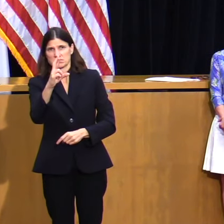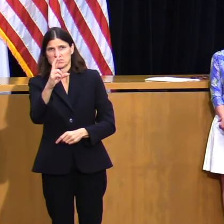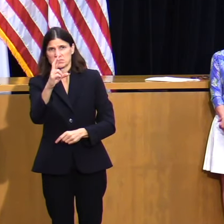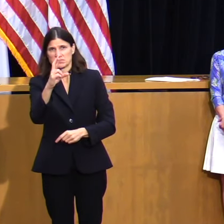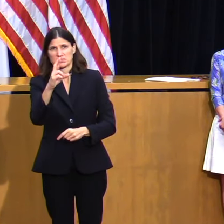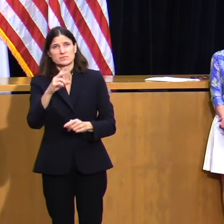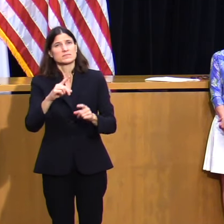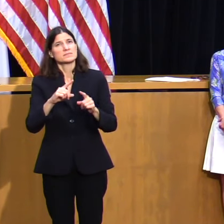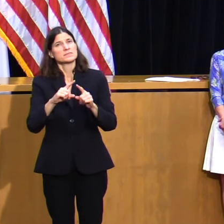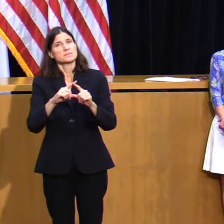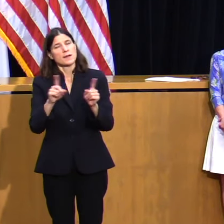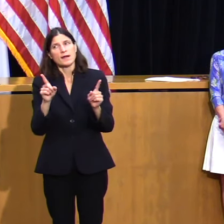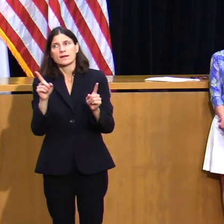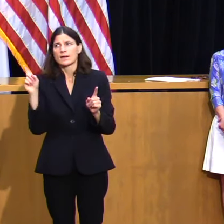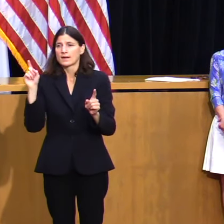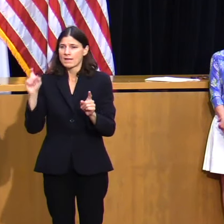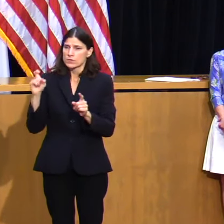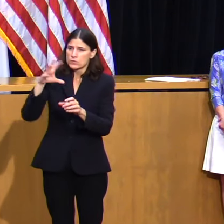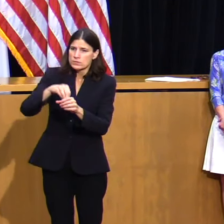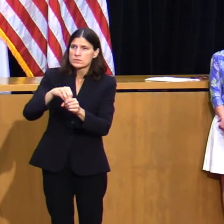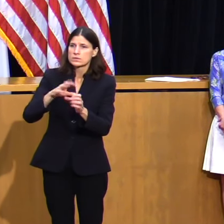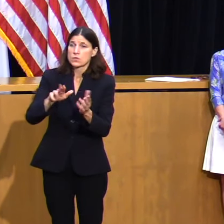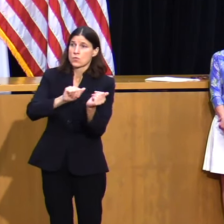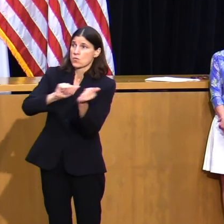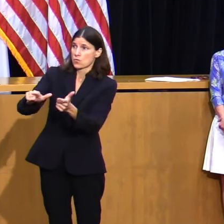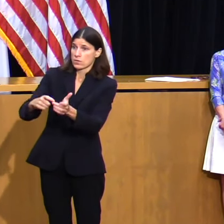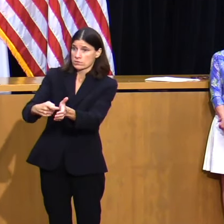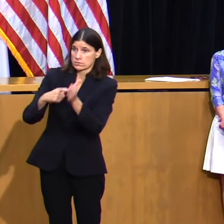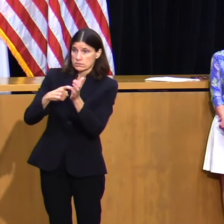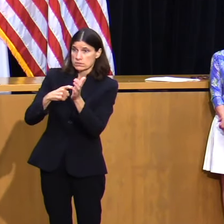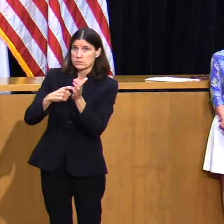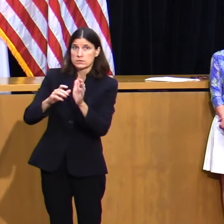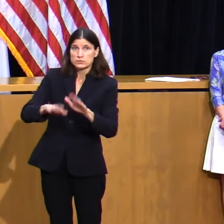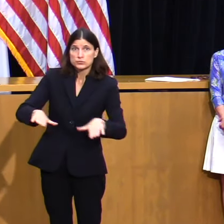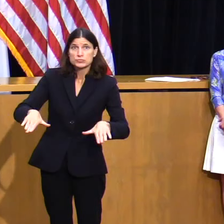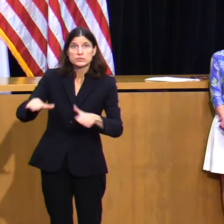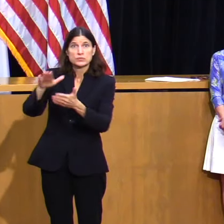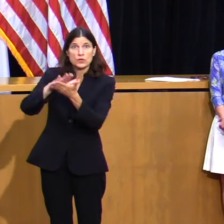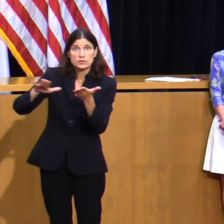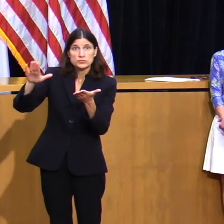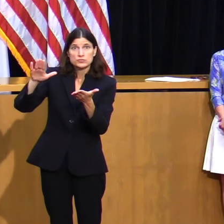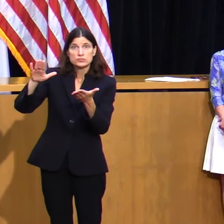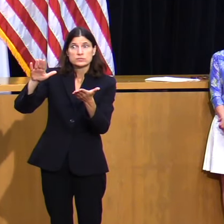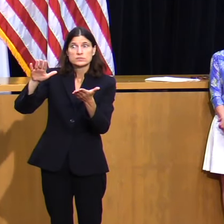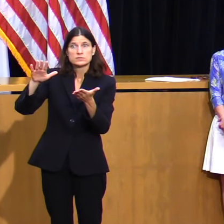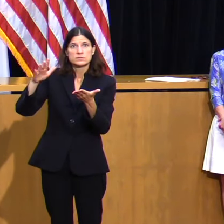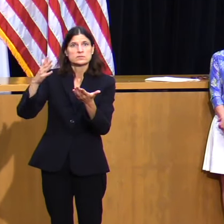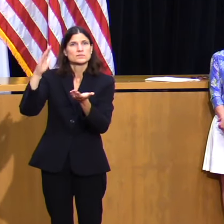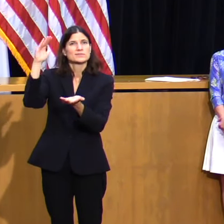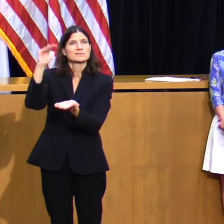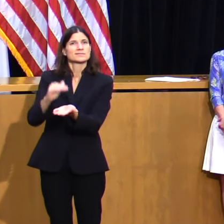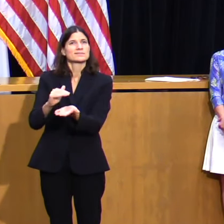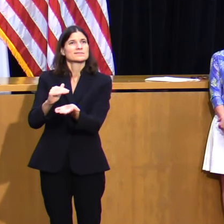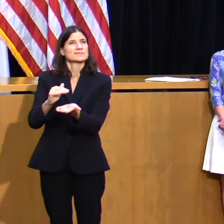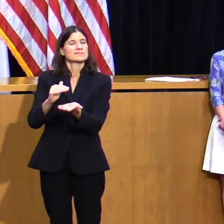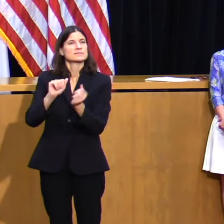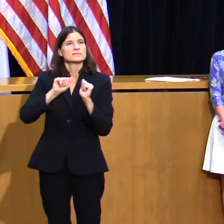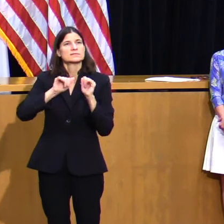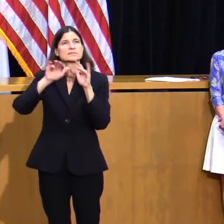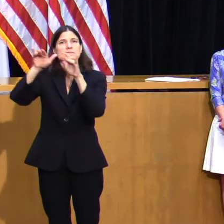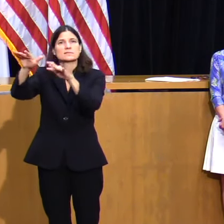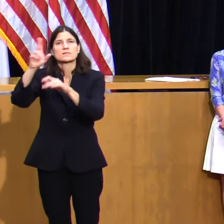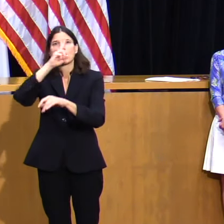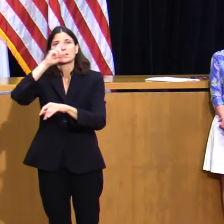people who get the flu shot and don't get the flu and don't end up in the ER and don't get the flu and don't end up in the hospital, the more capacity